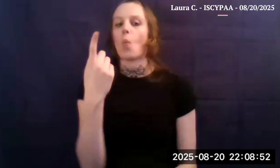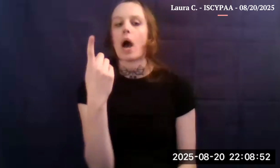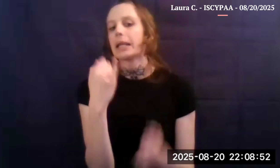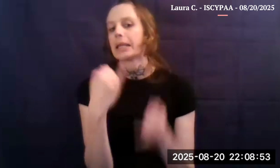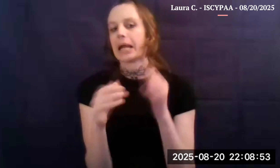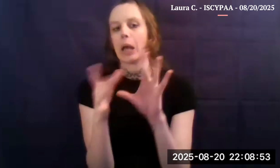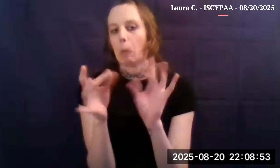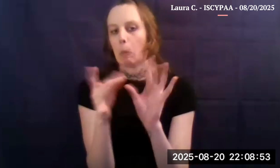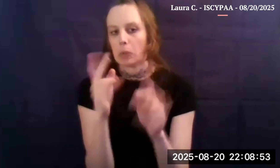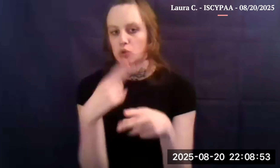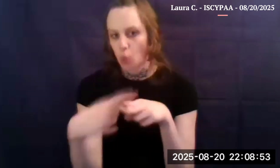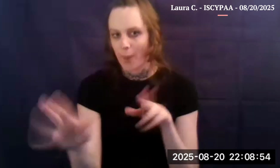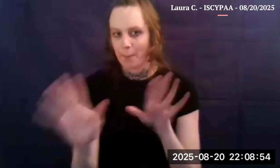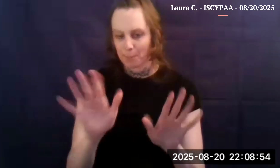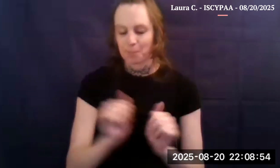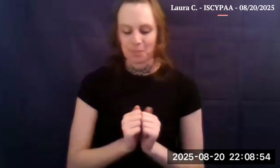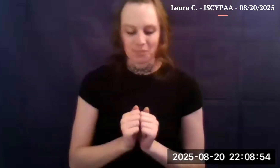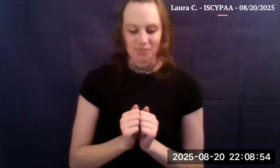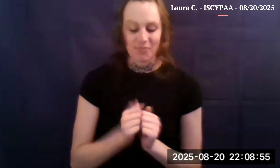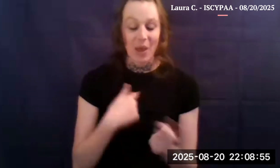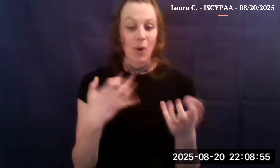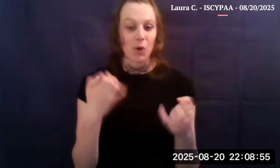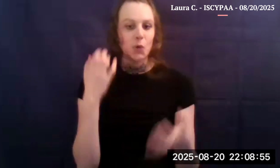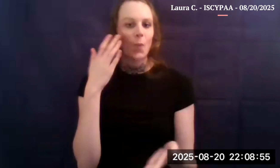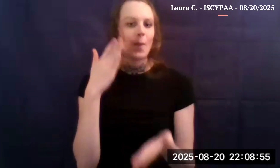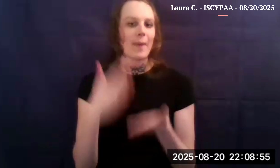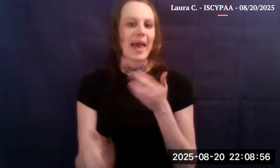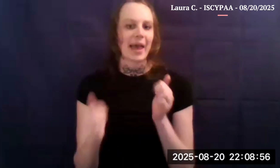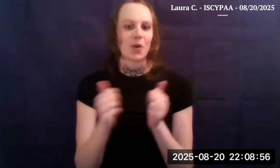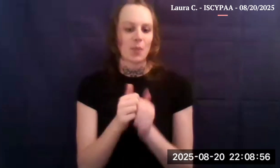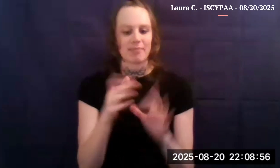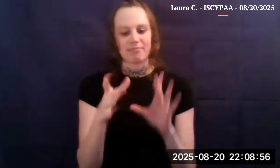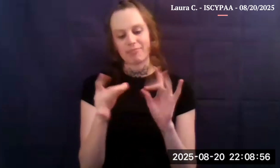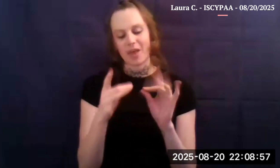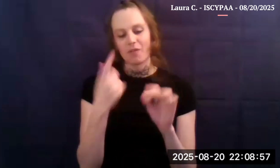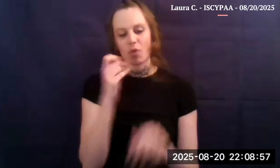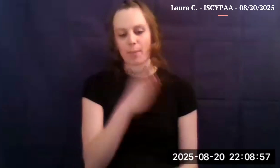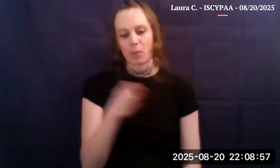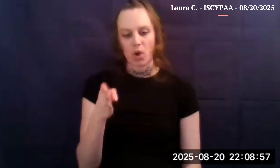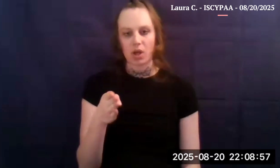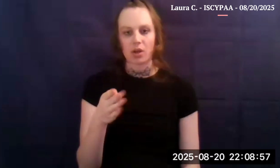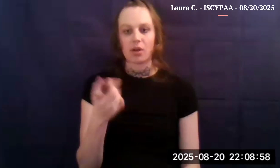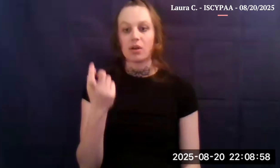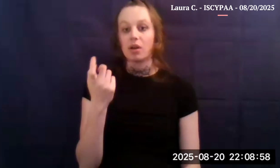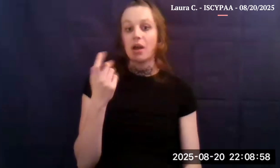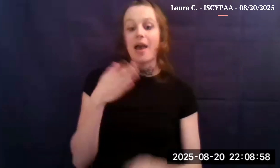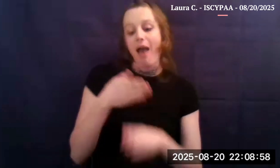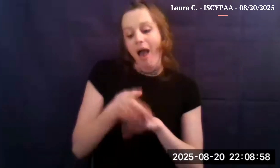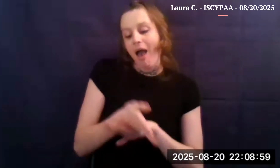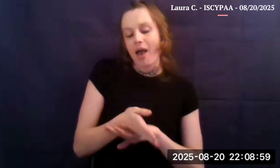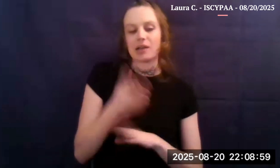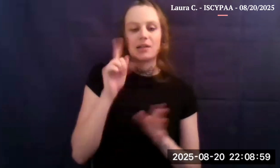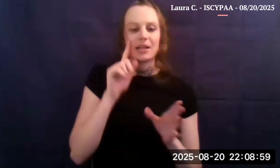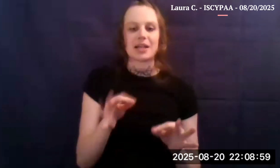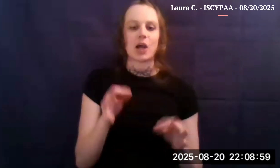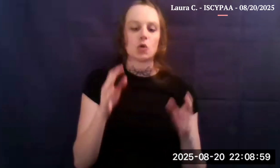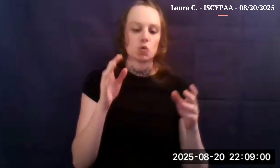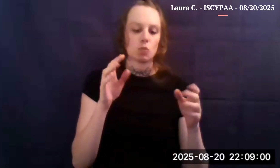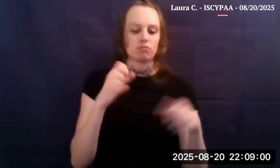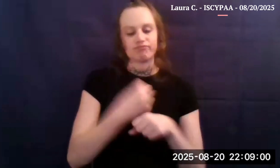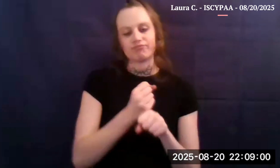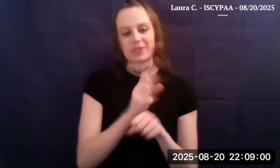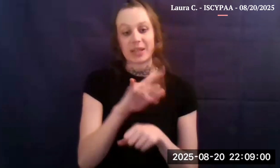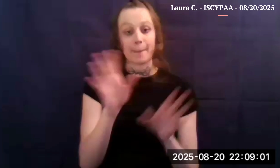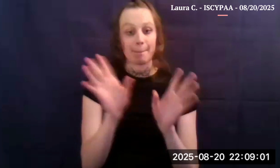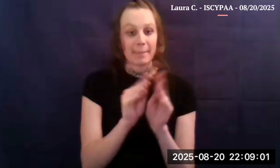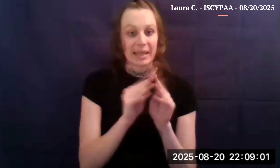line? Okay, so I want to end with this line from the big book. Like right after we decided to form this meeting, we were